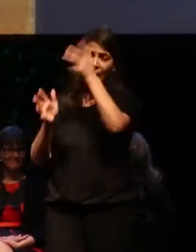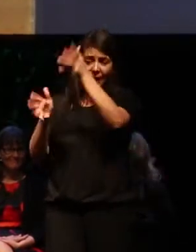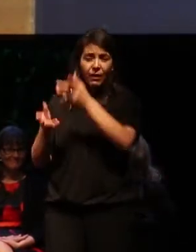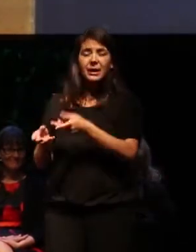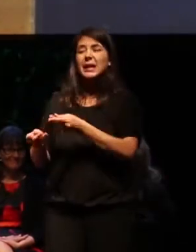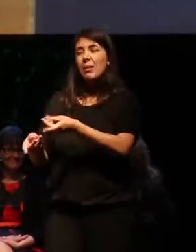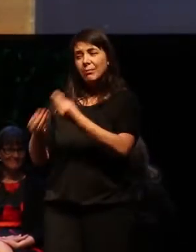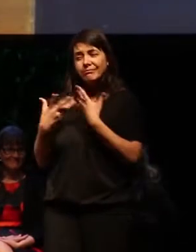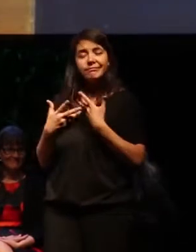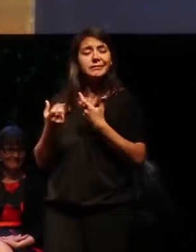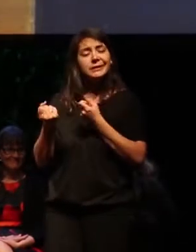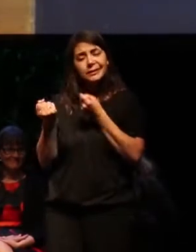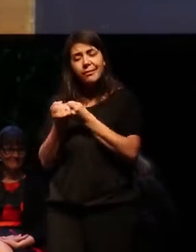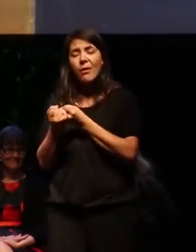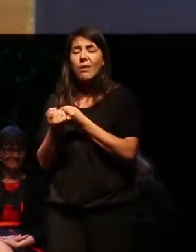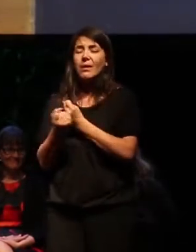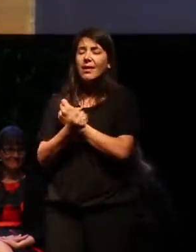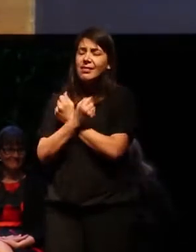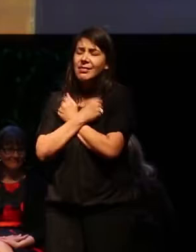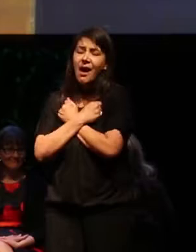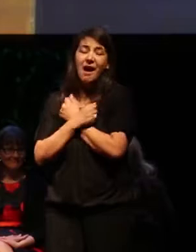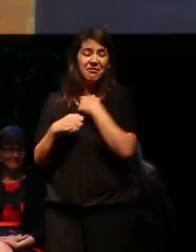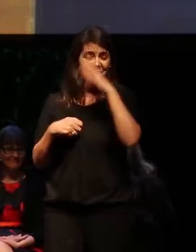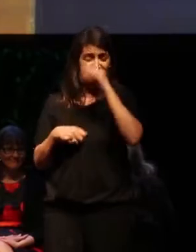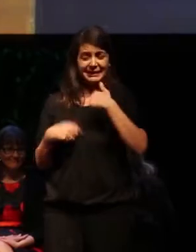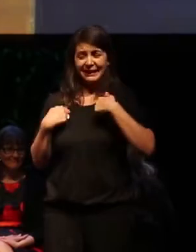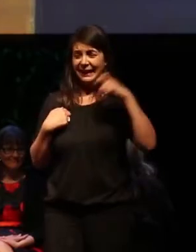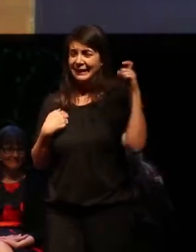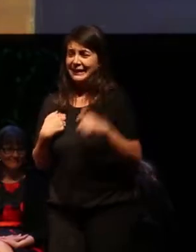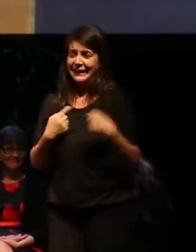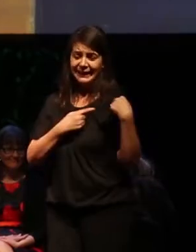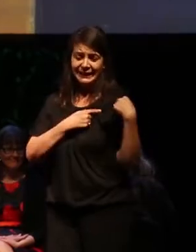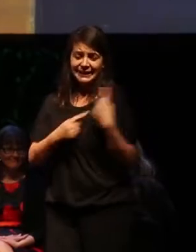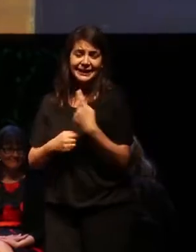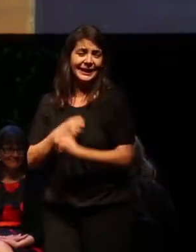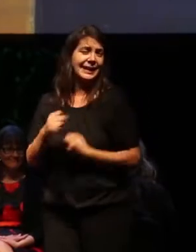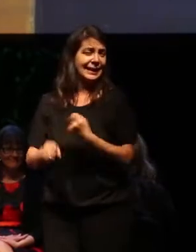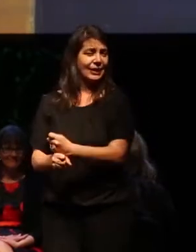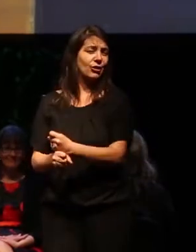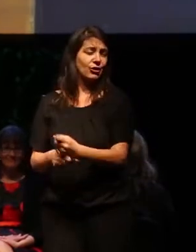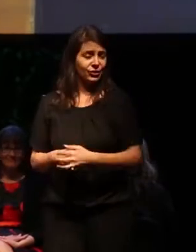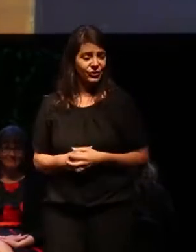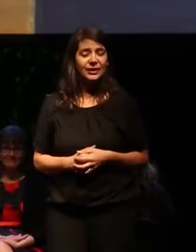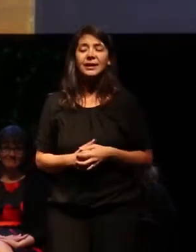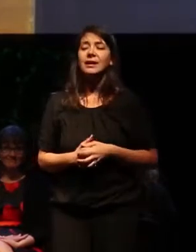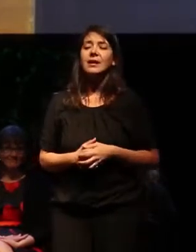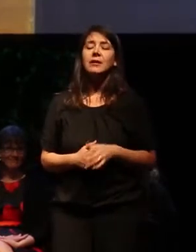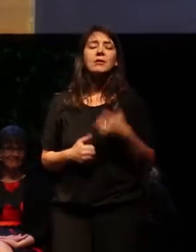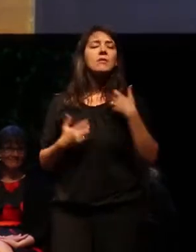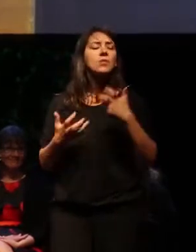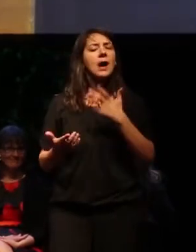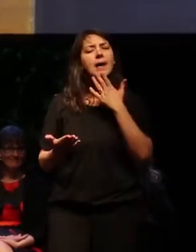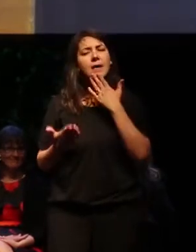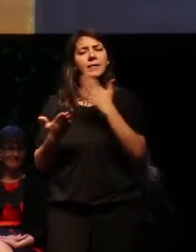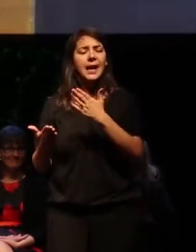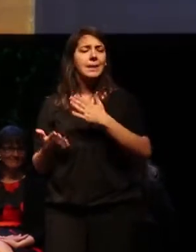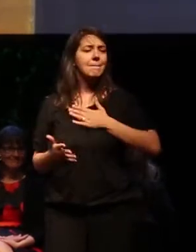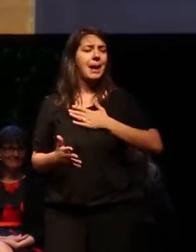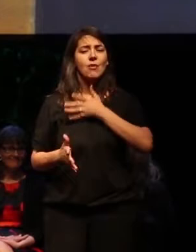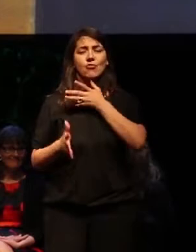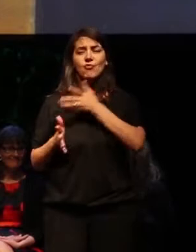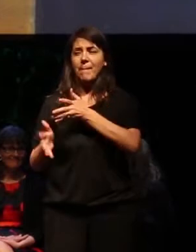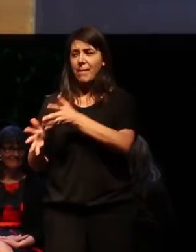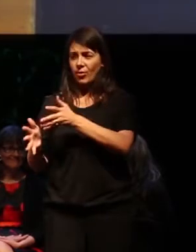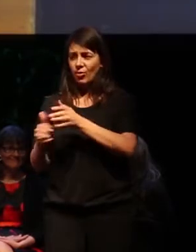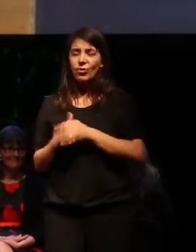with support and love that I so needed over the past year. I want to give a special thanks to my